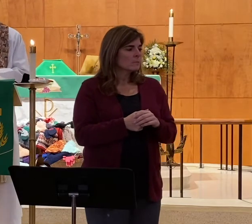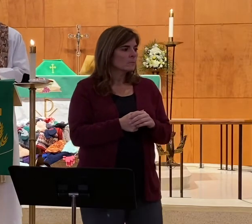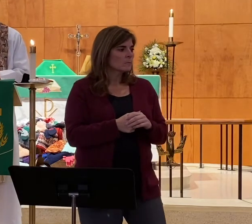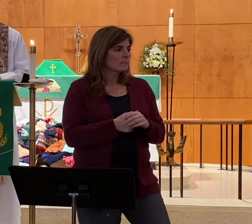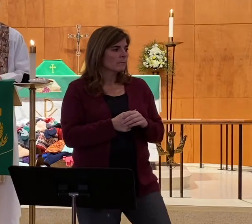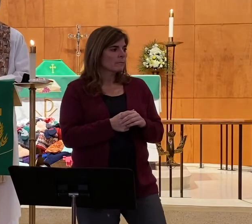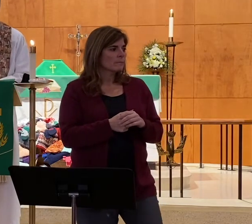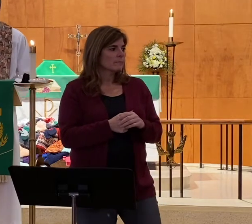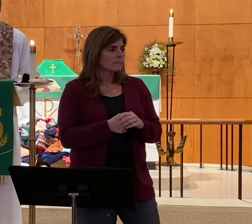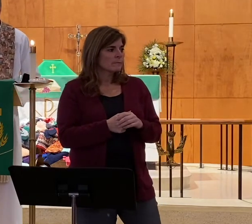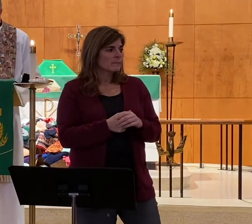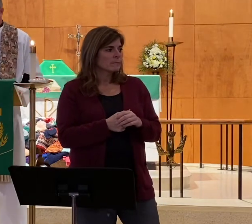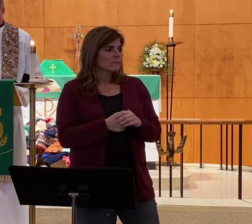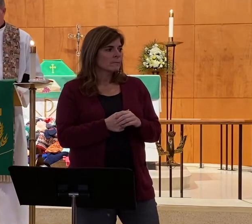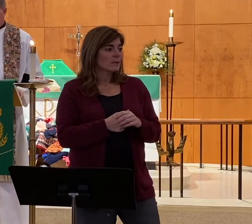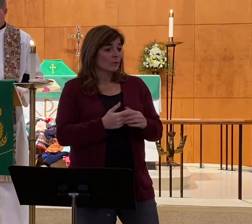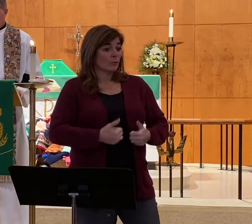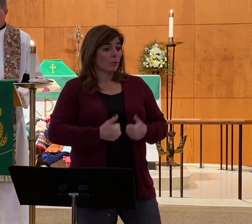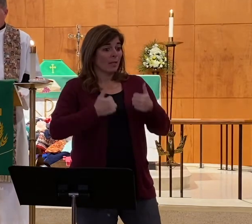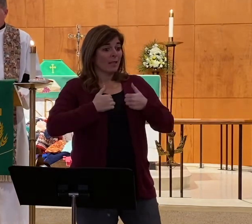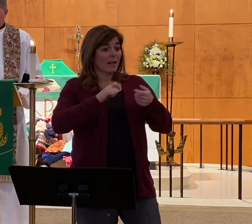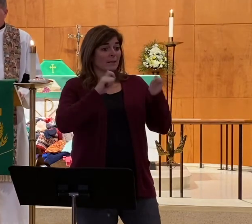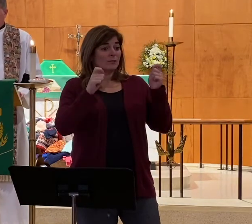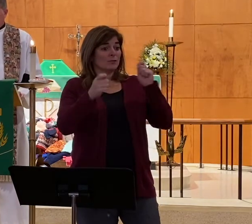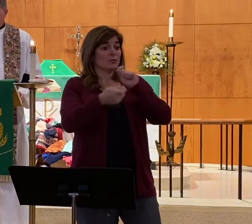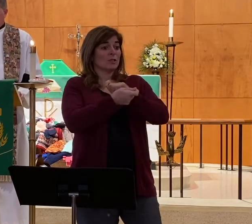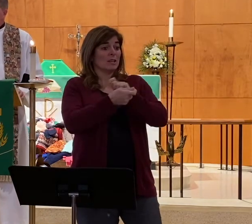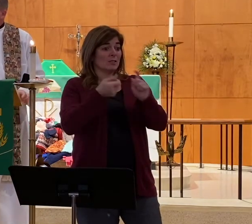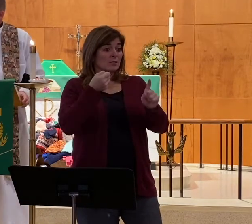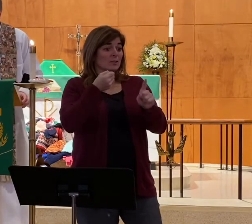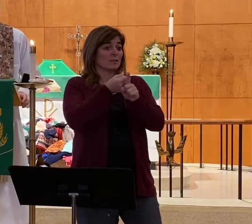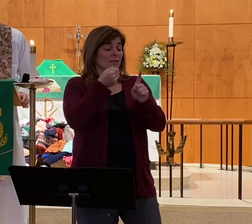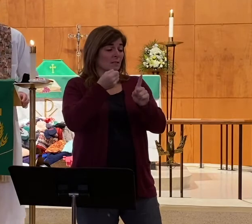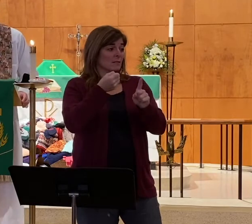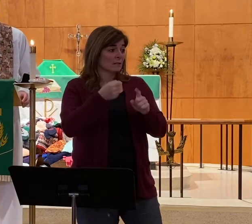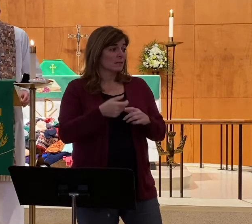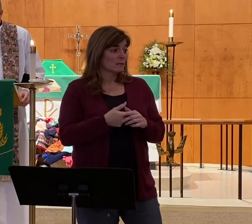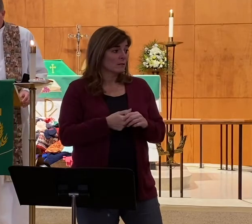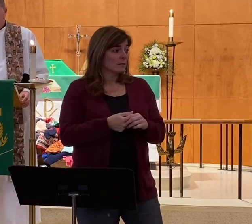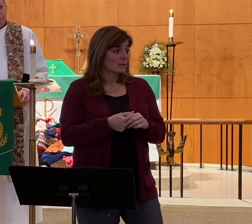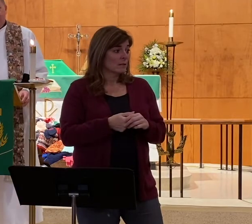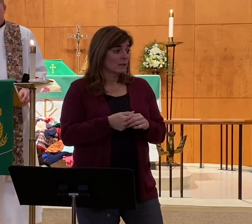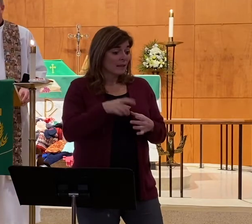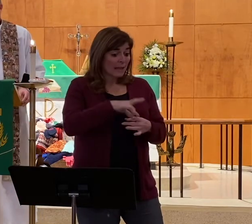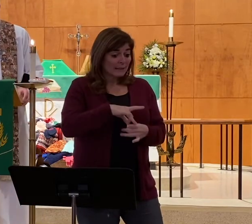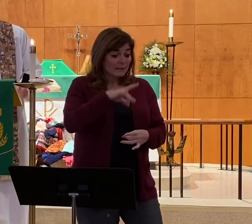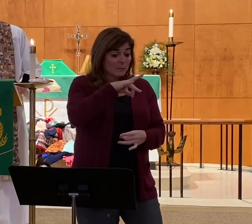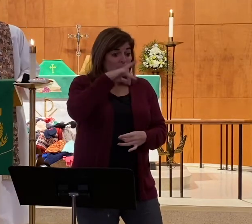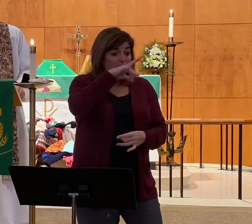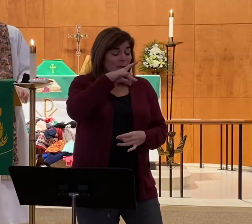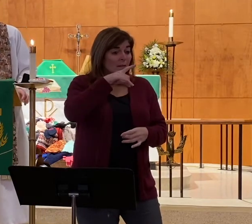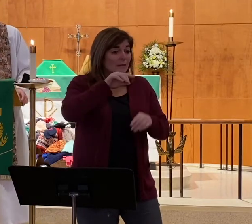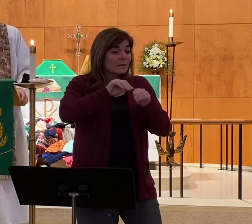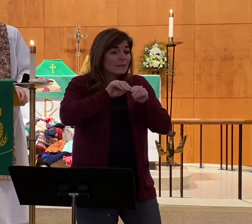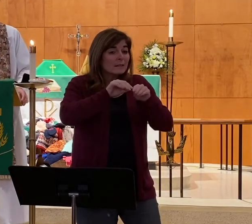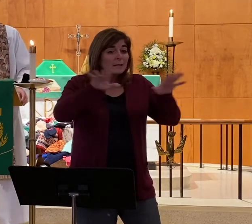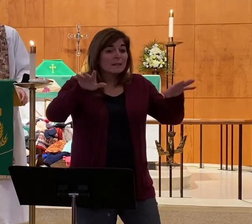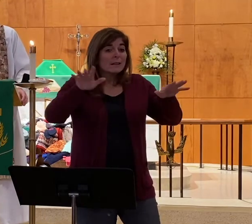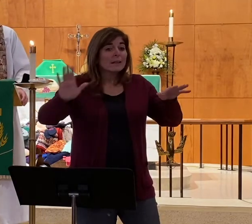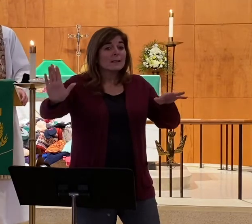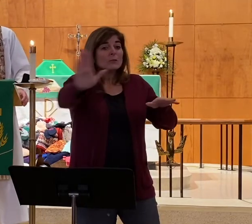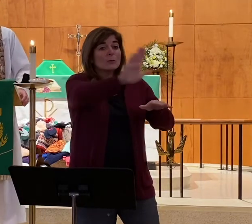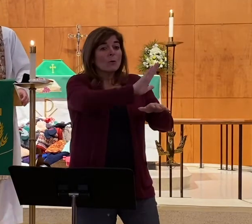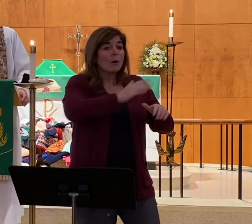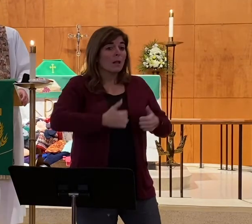minds and into their lives. And that same Spirit of God breaks into our lives